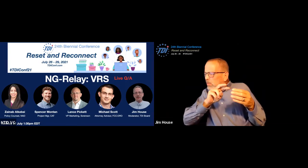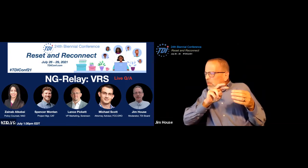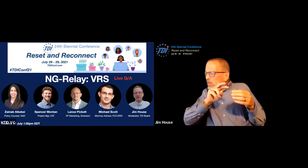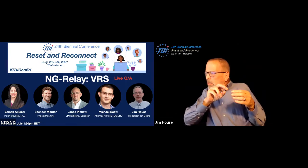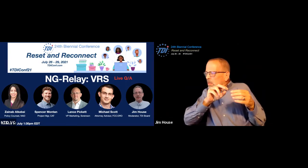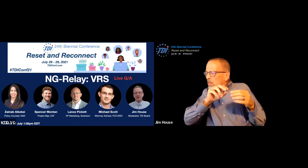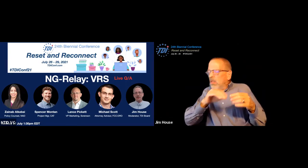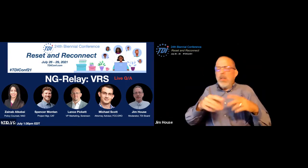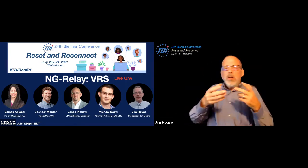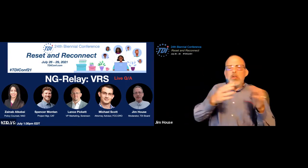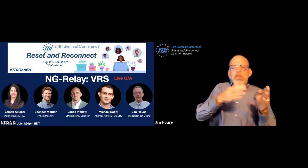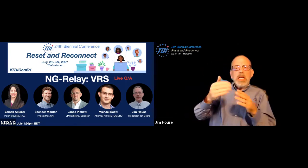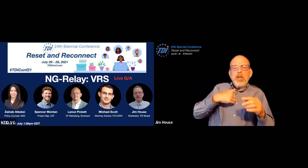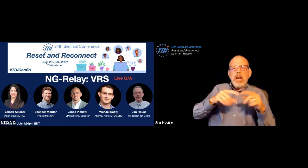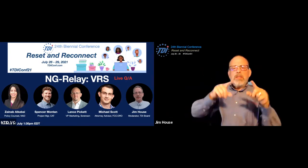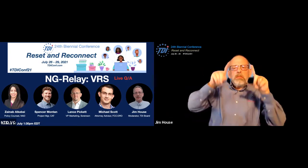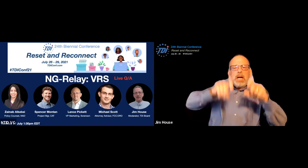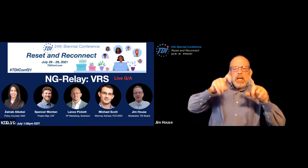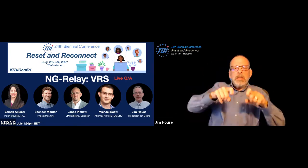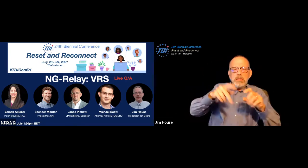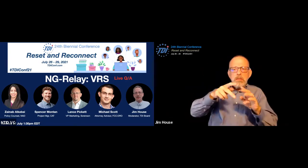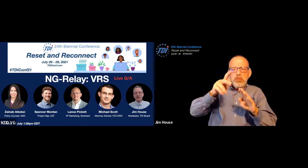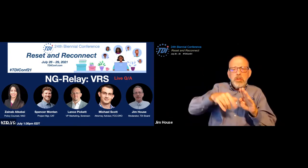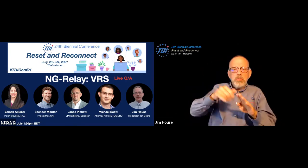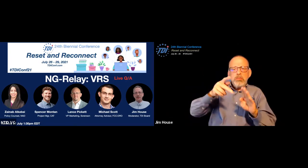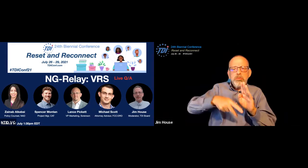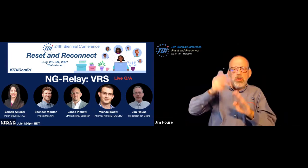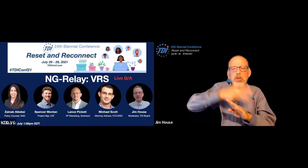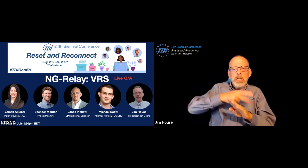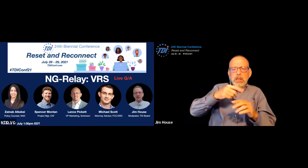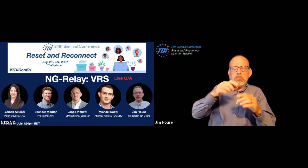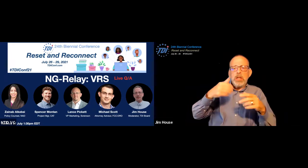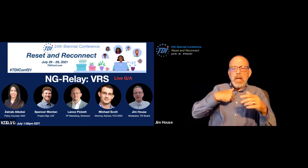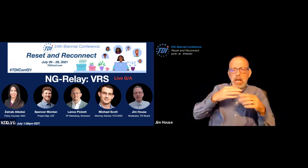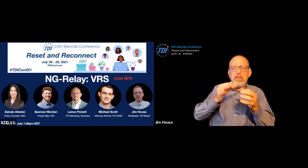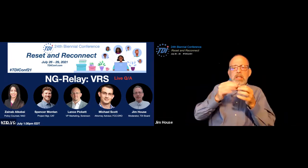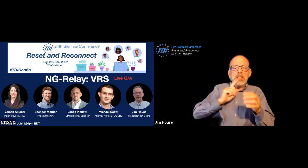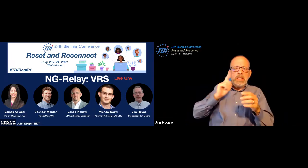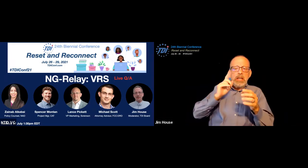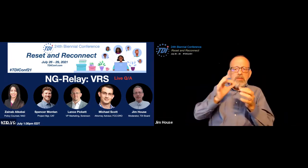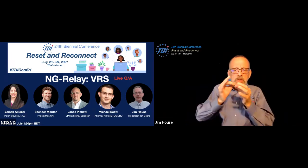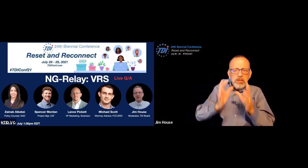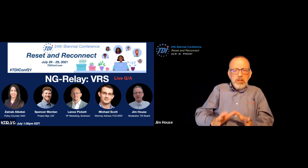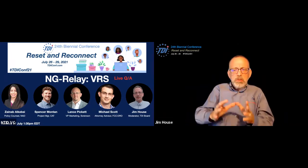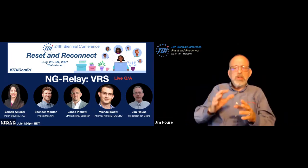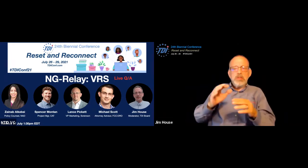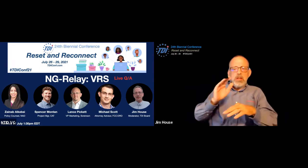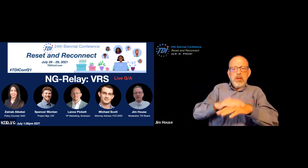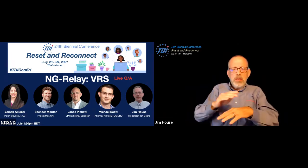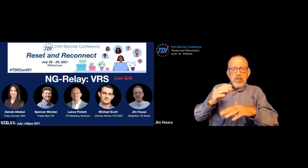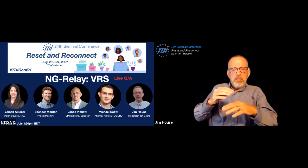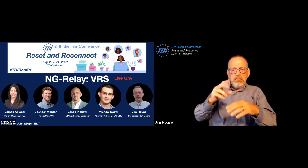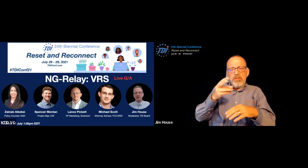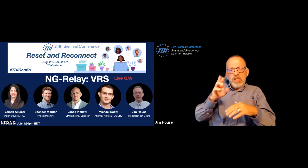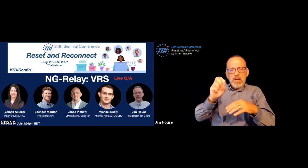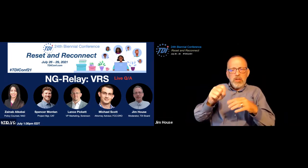caption, let me read that. Okay. Do you plan to have a pilot program that has a